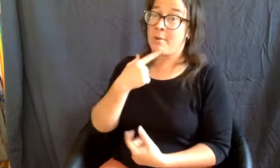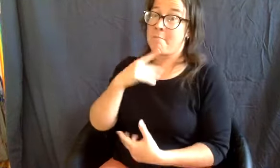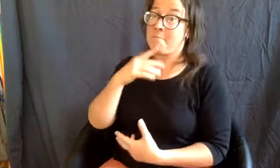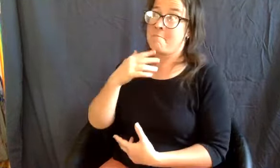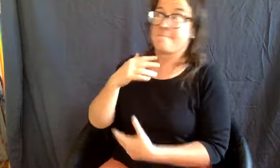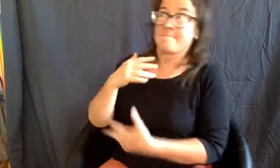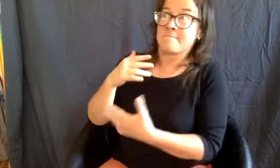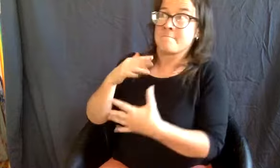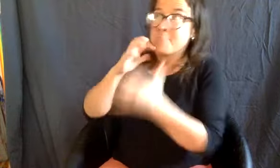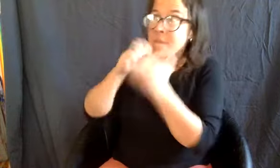change. If he gets